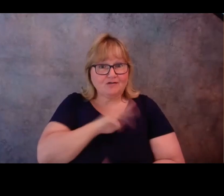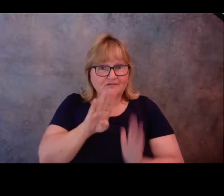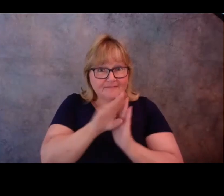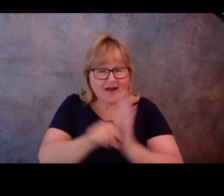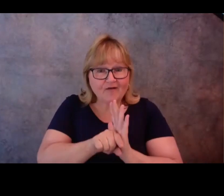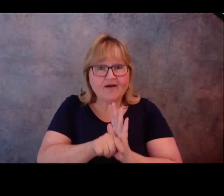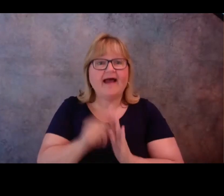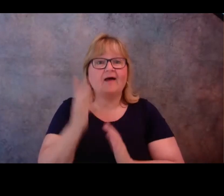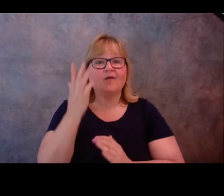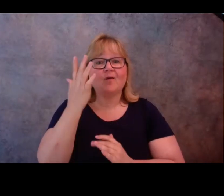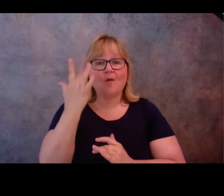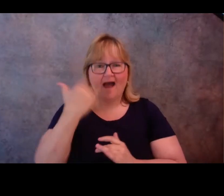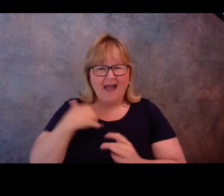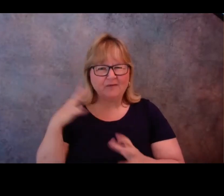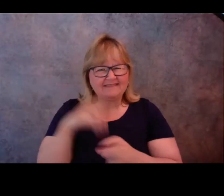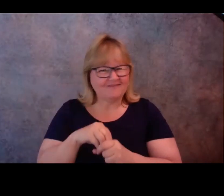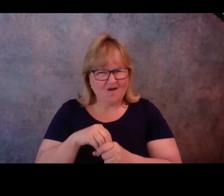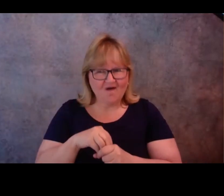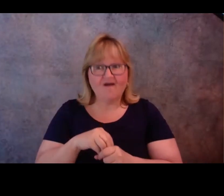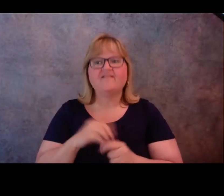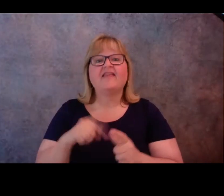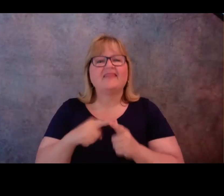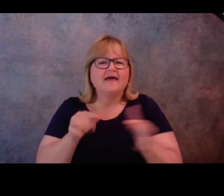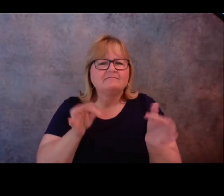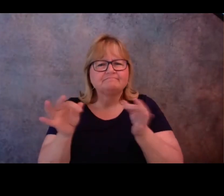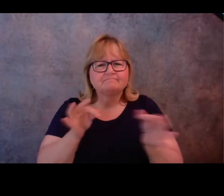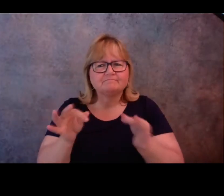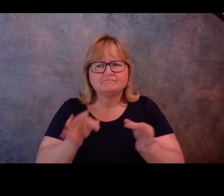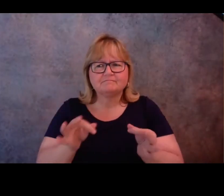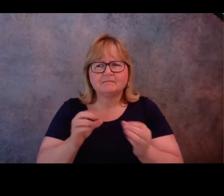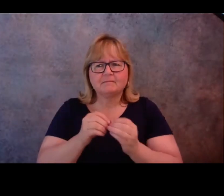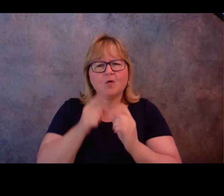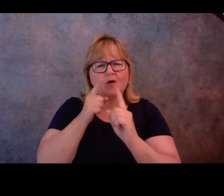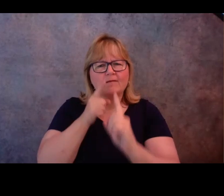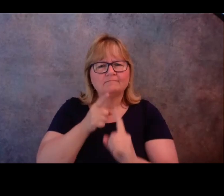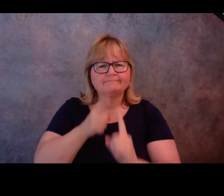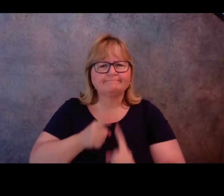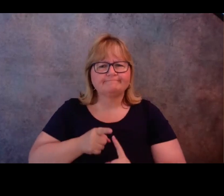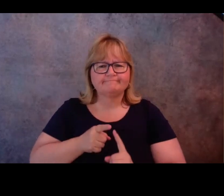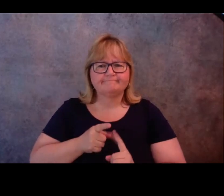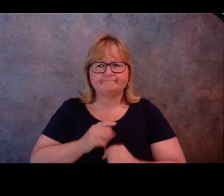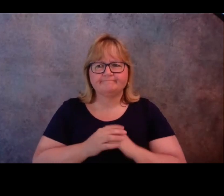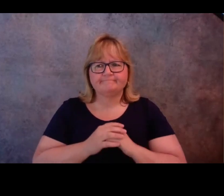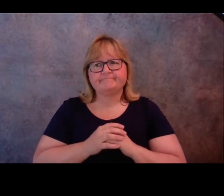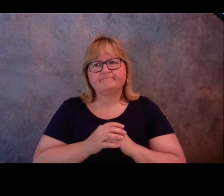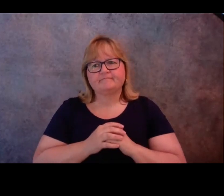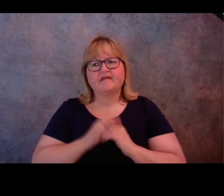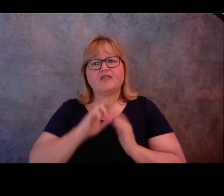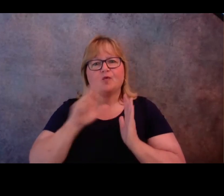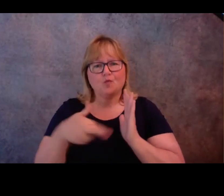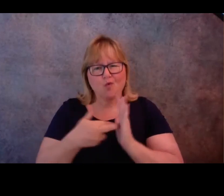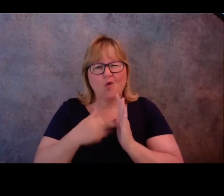involved in the movement, and then talk to you more specifically about the role or the three